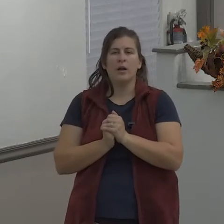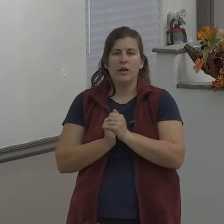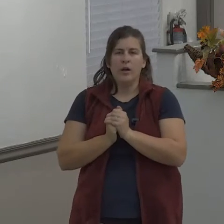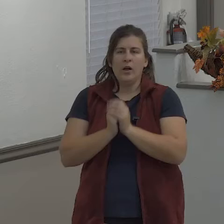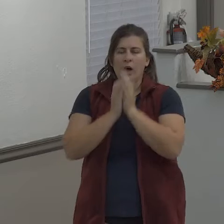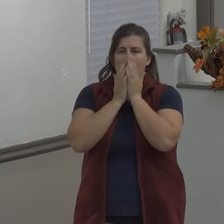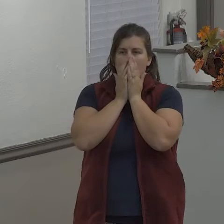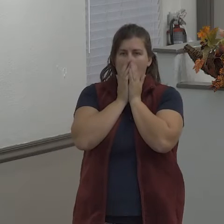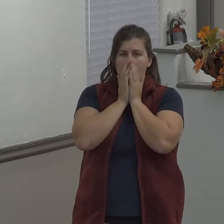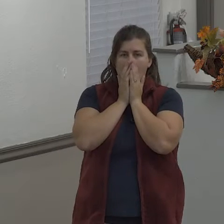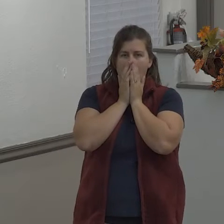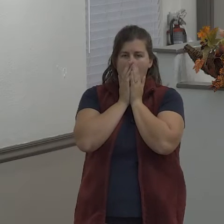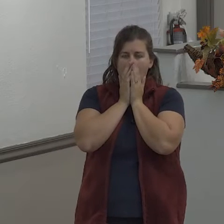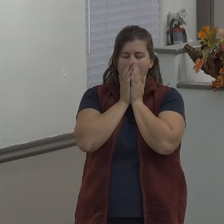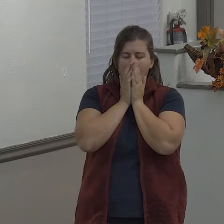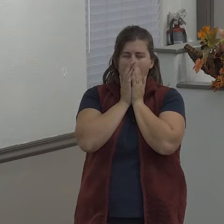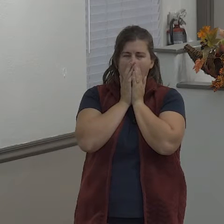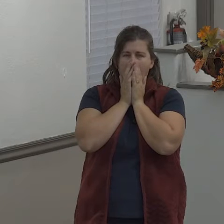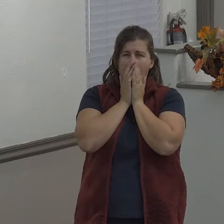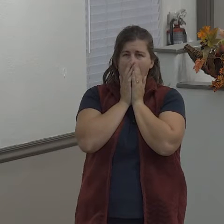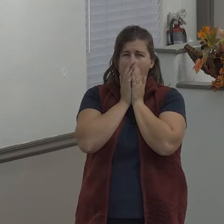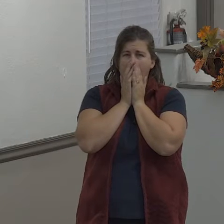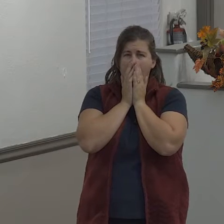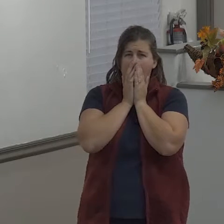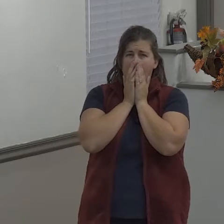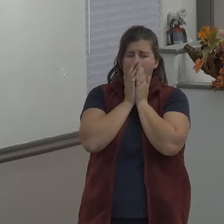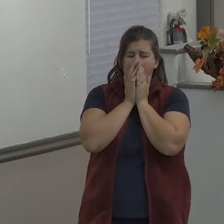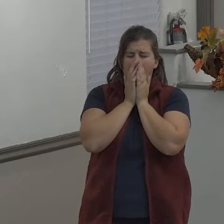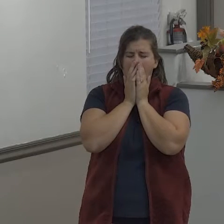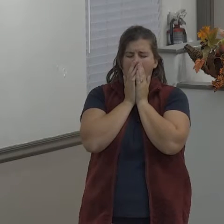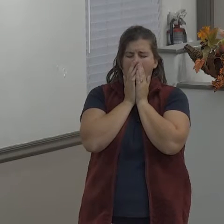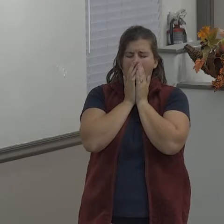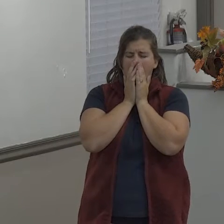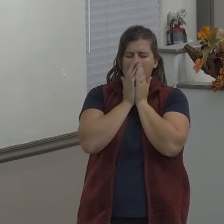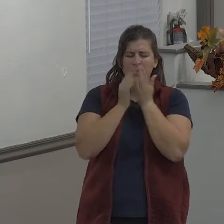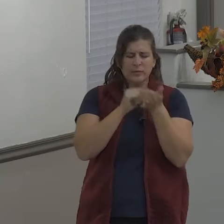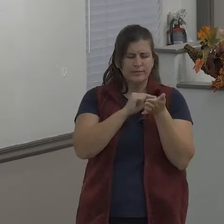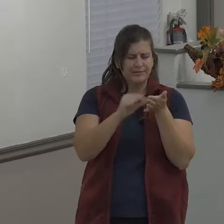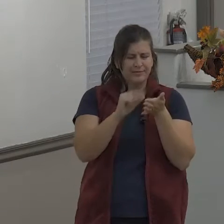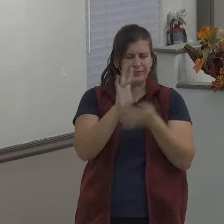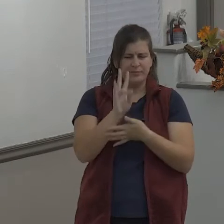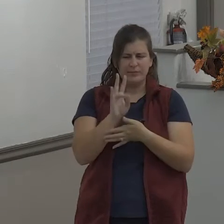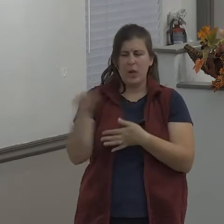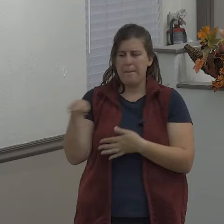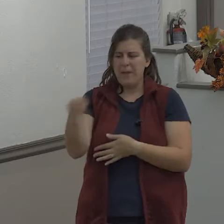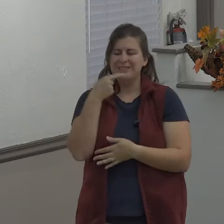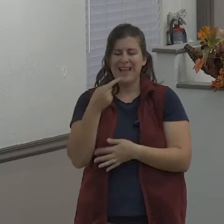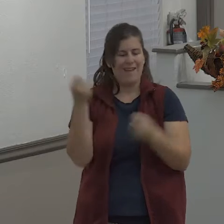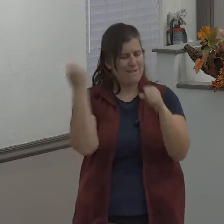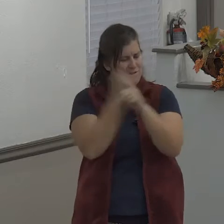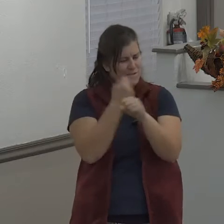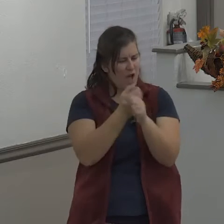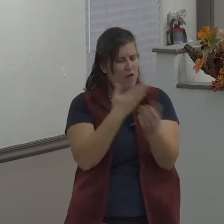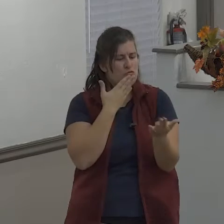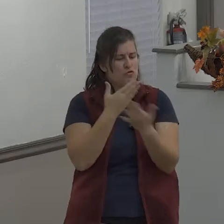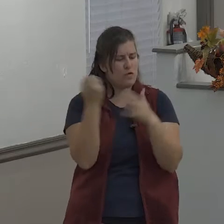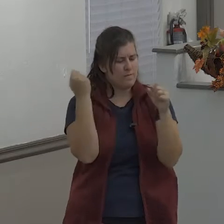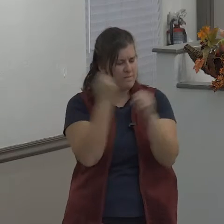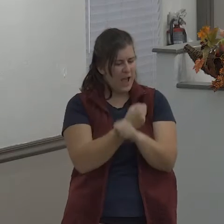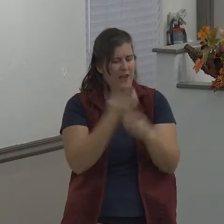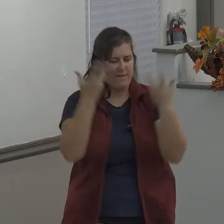Amen. In verse 7, Paul said, "I have fought a good fight. I have finished my